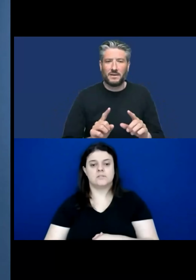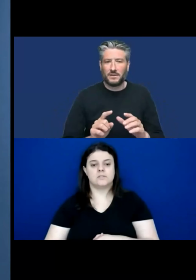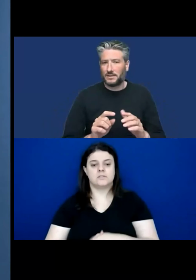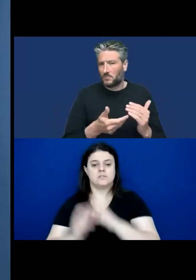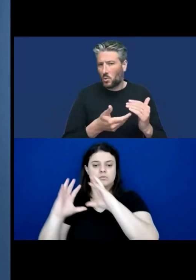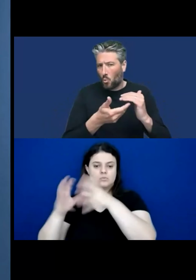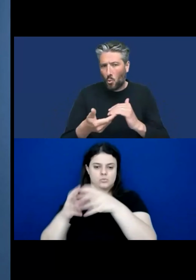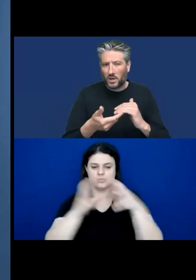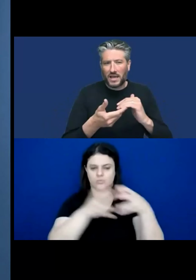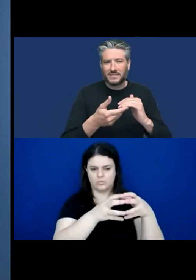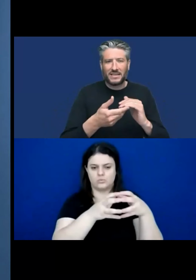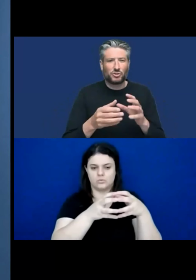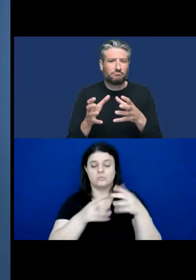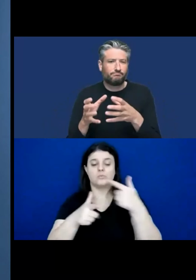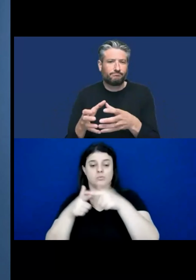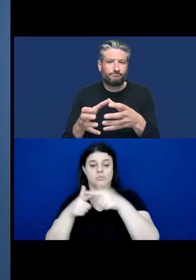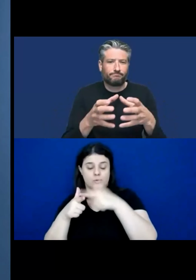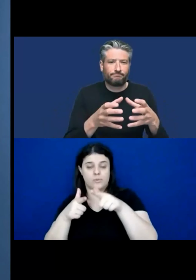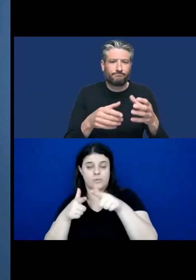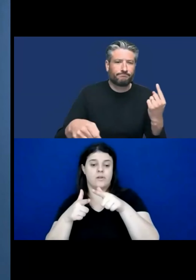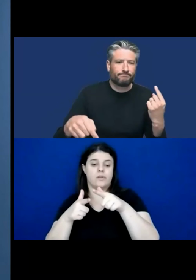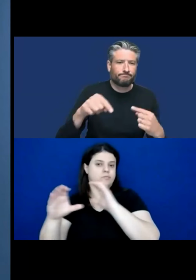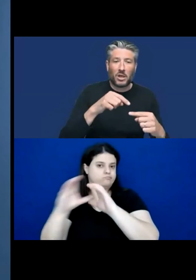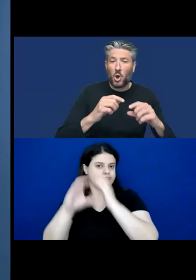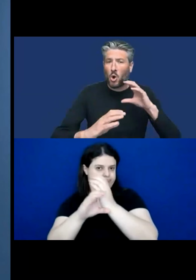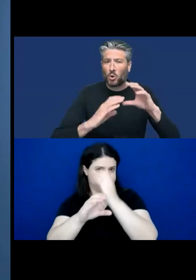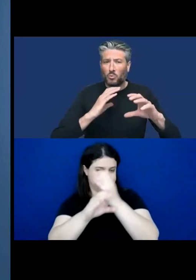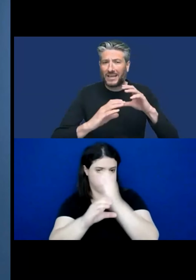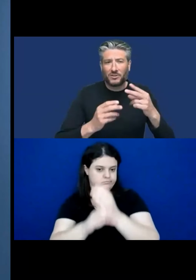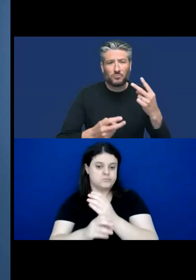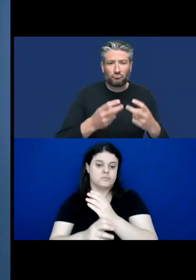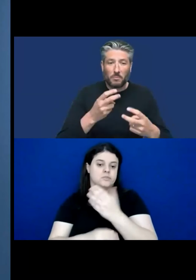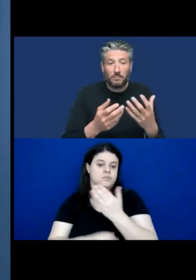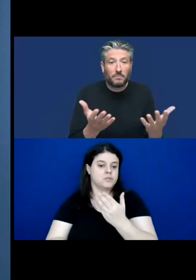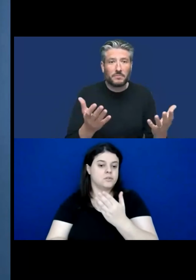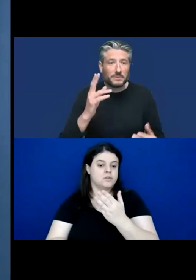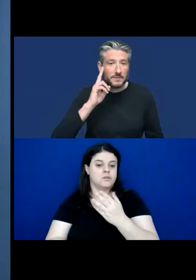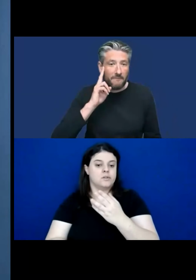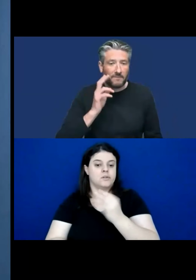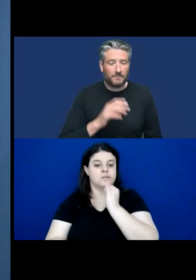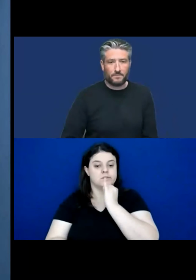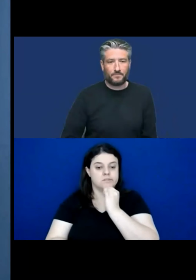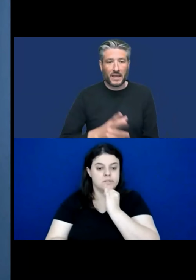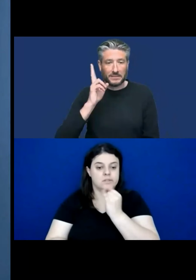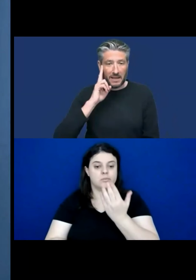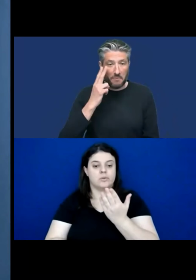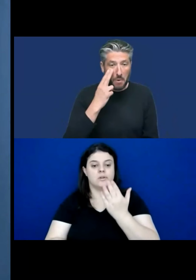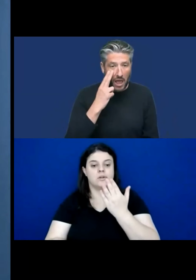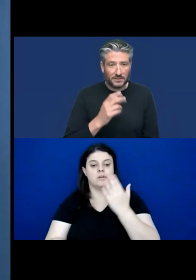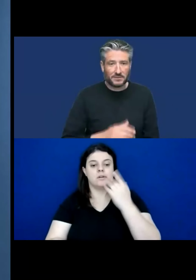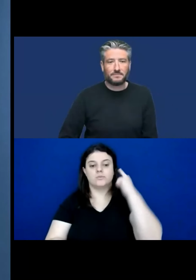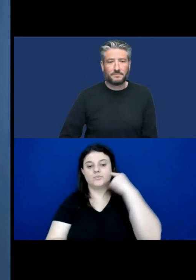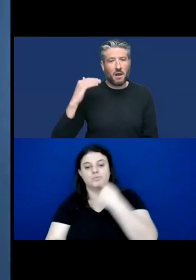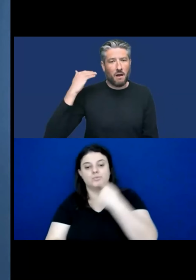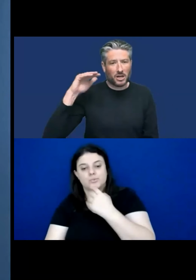organizations who have problems with the communication. For example, deaf, hard of hearing, deafblind. So when we can